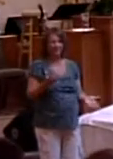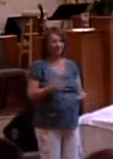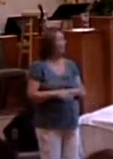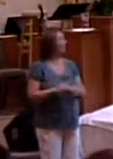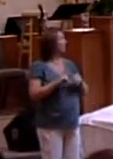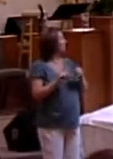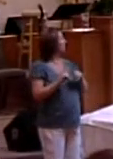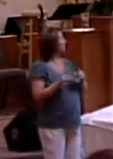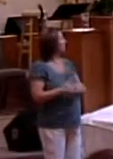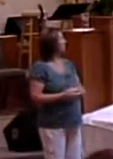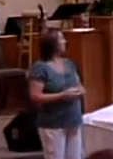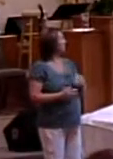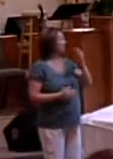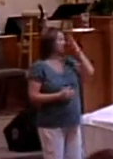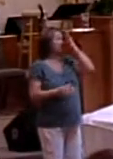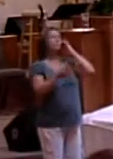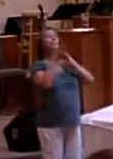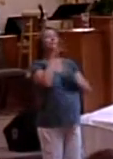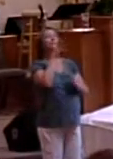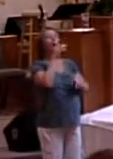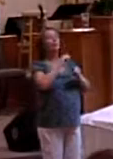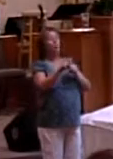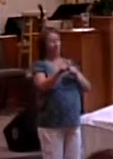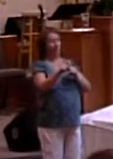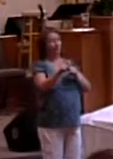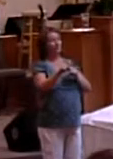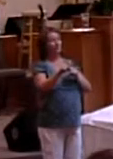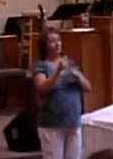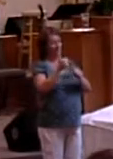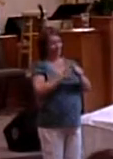But mom calls.